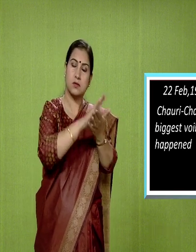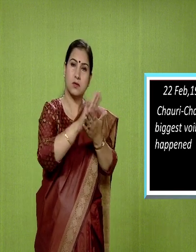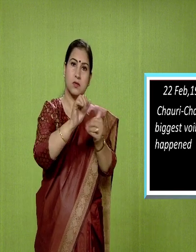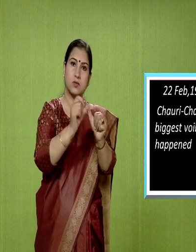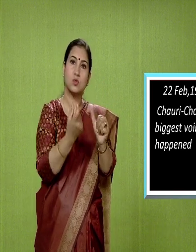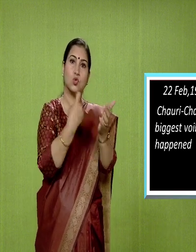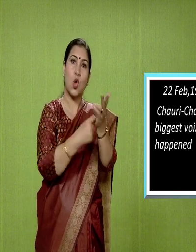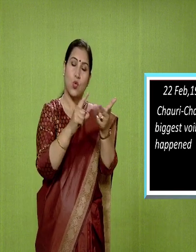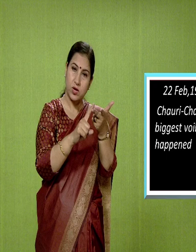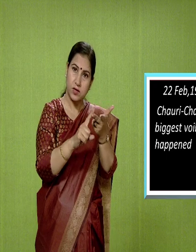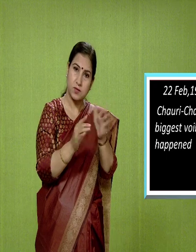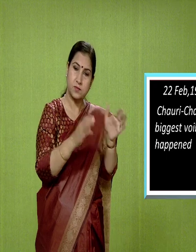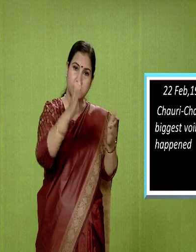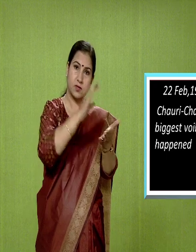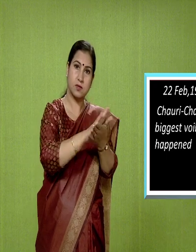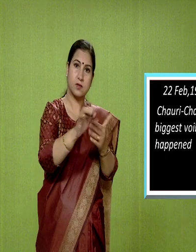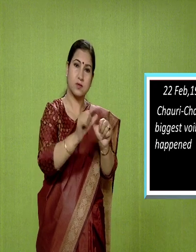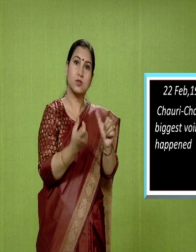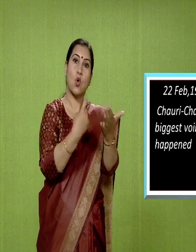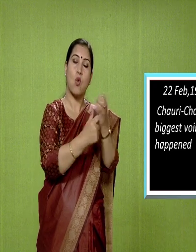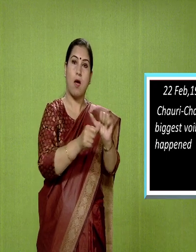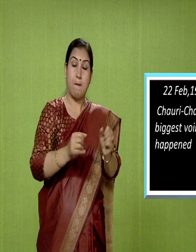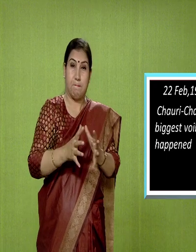a biggest incident of violence took place.